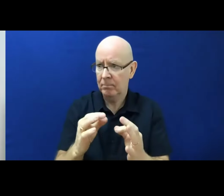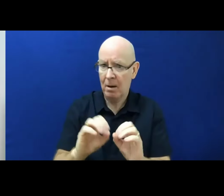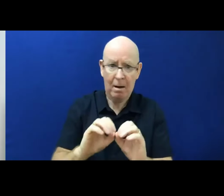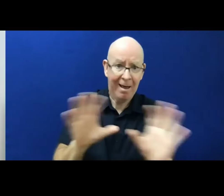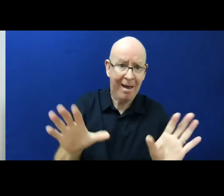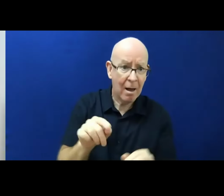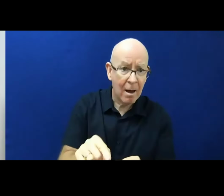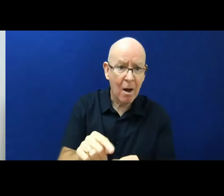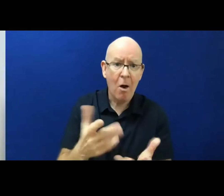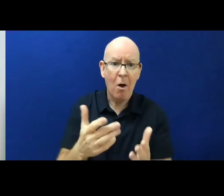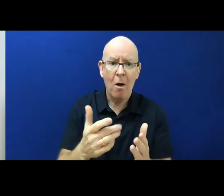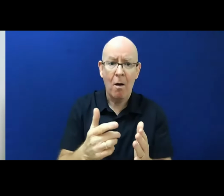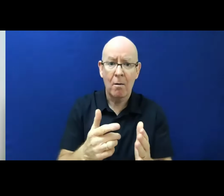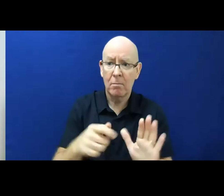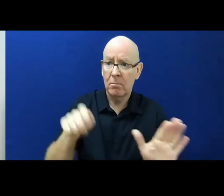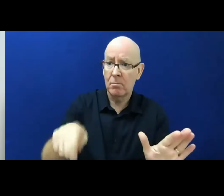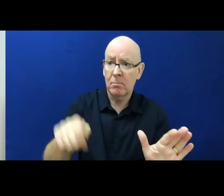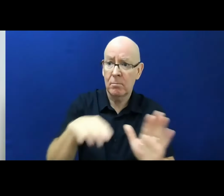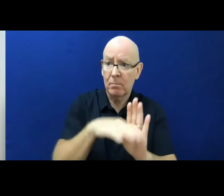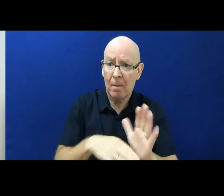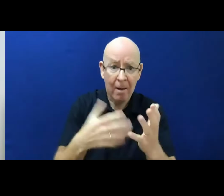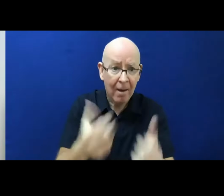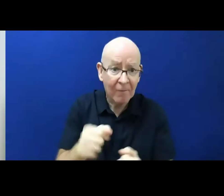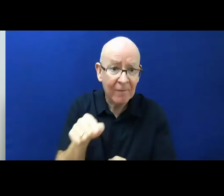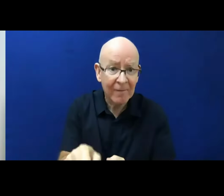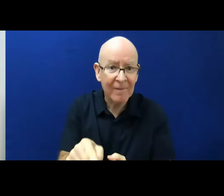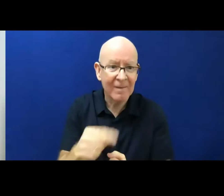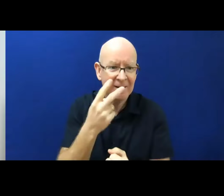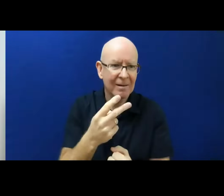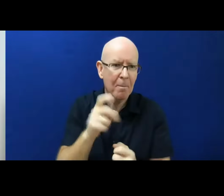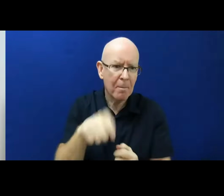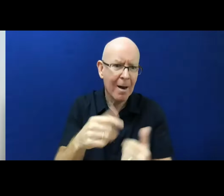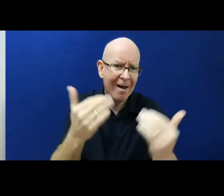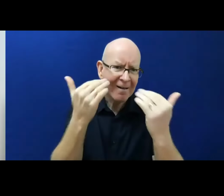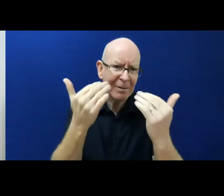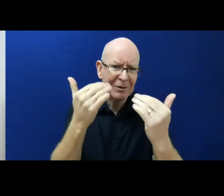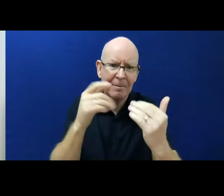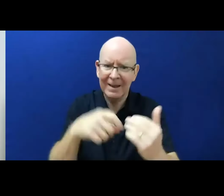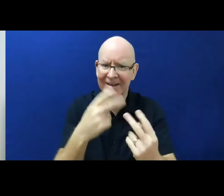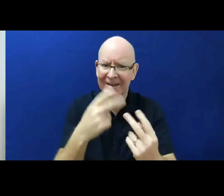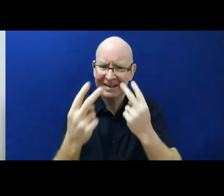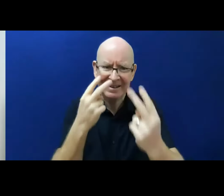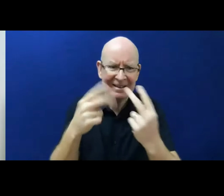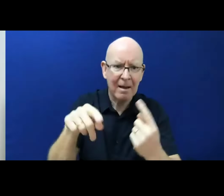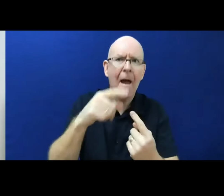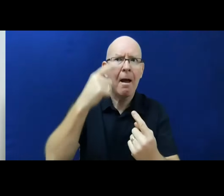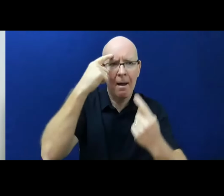more and more, and the participation with the organizations of persons with disabilities. We cannot disregard that, and